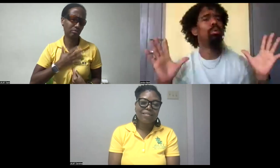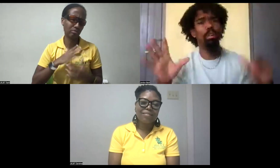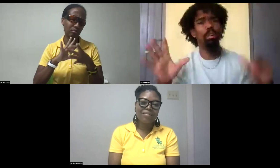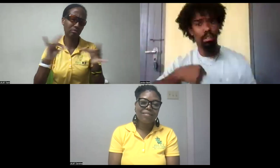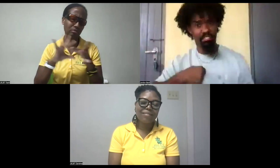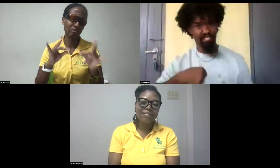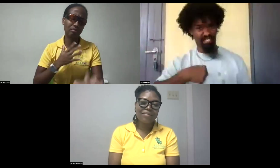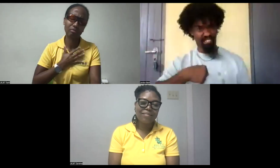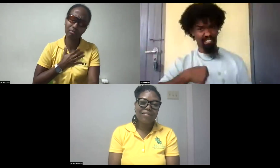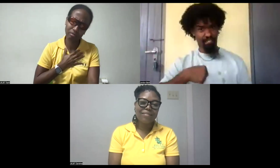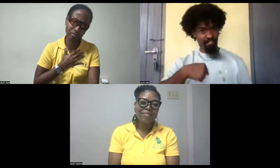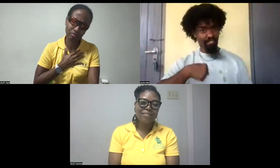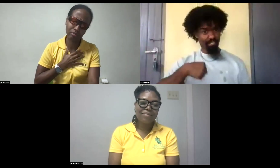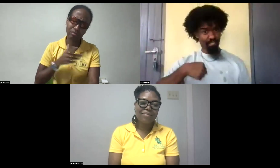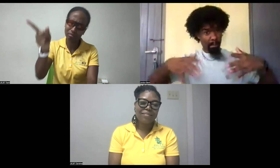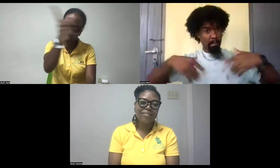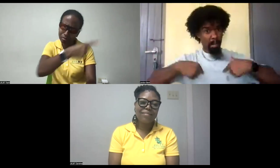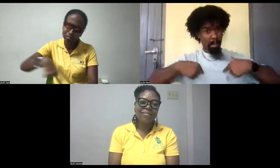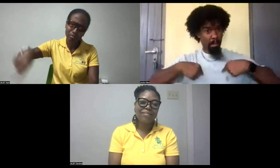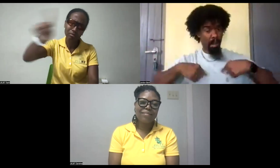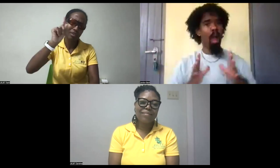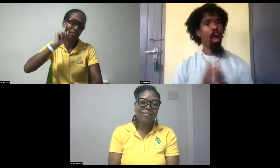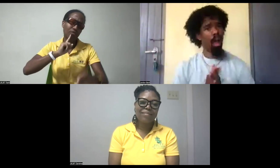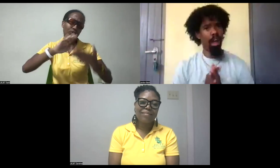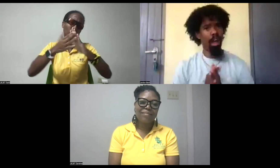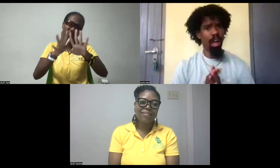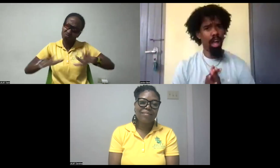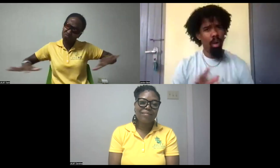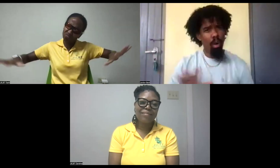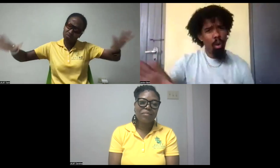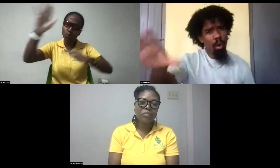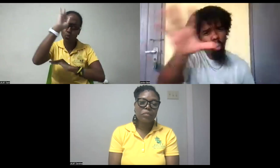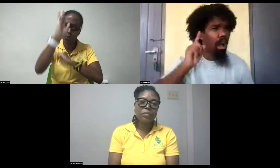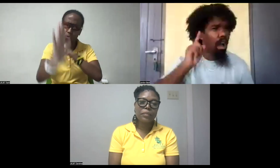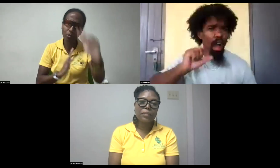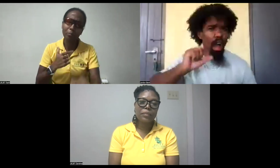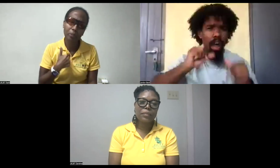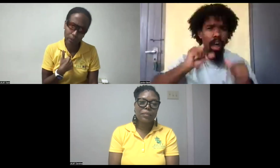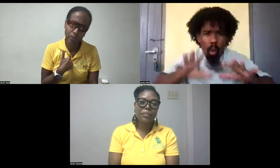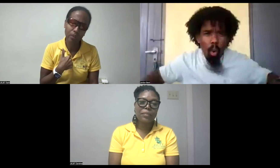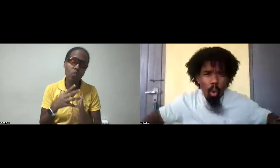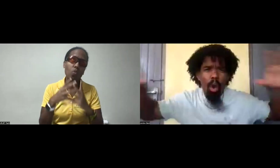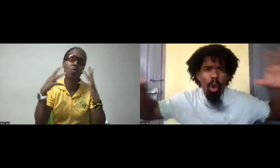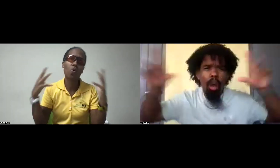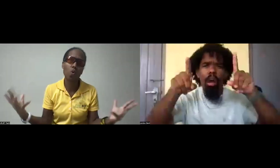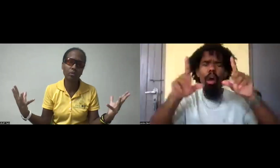I personally, Tasha, I am saying that you guys in the deaf community,